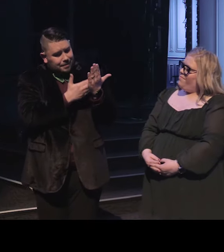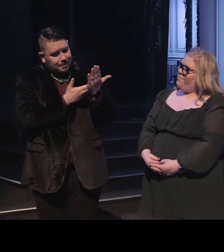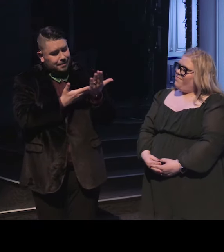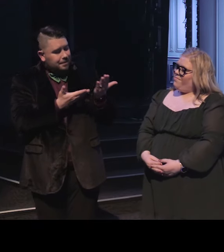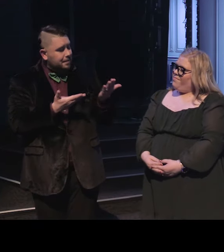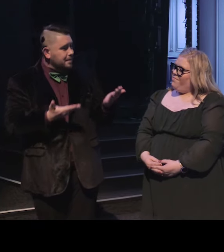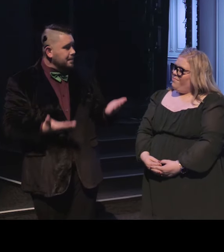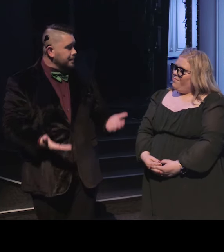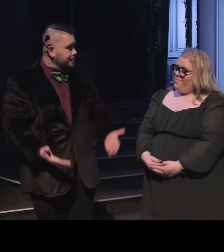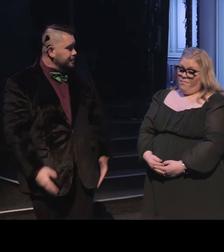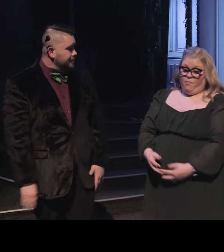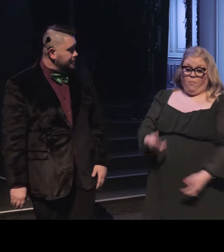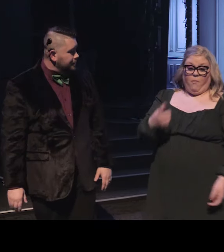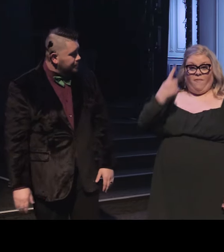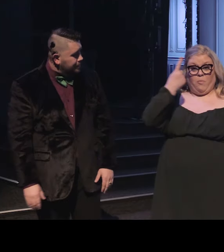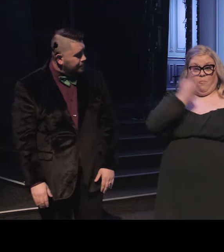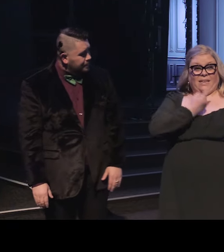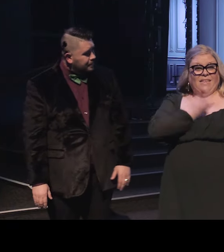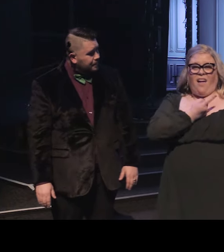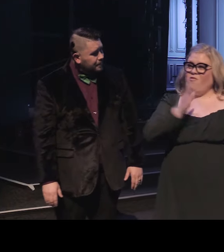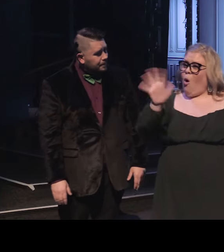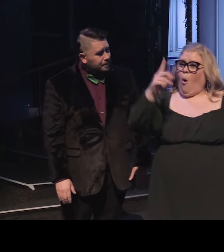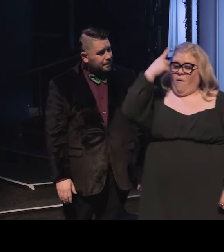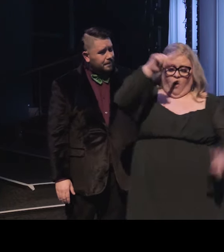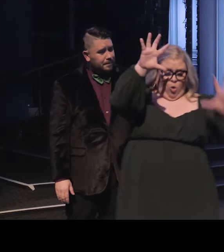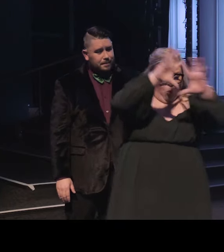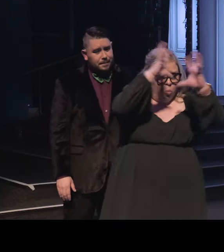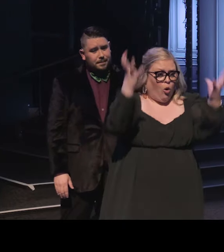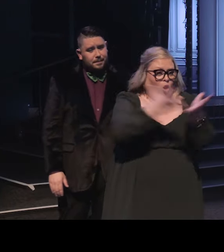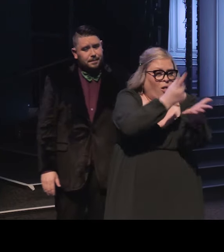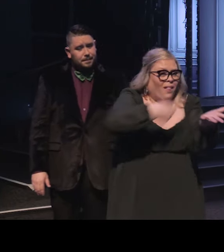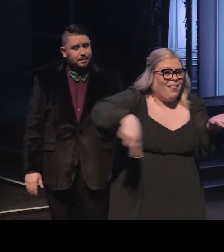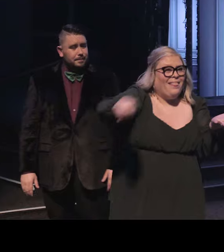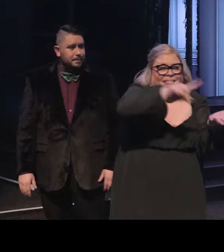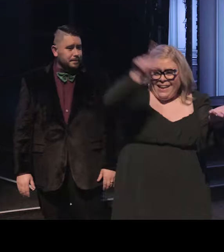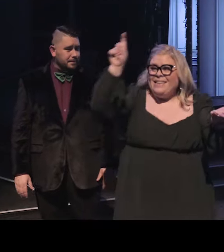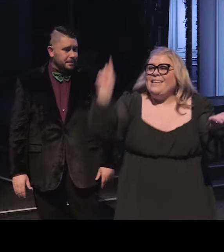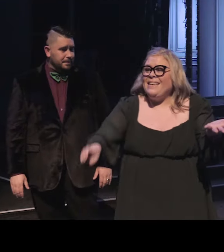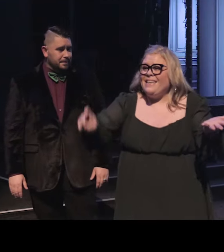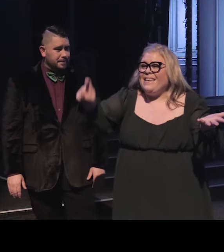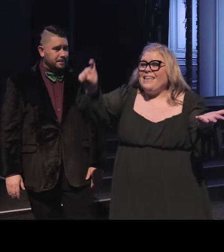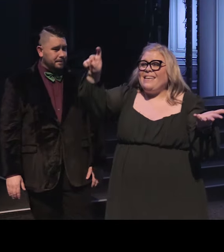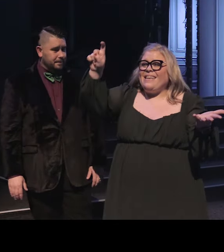list. Not for myself, but for a world in